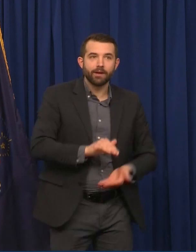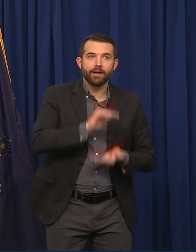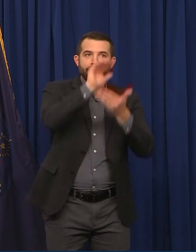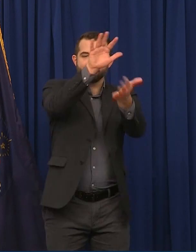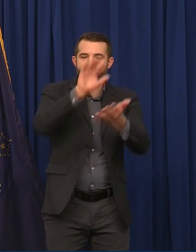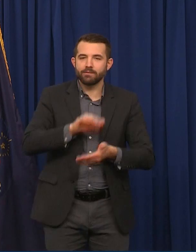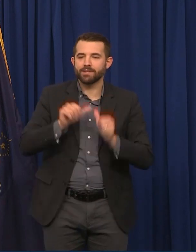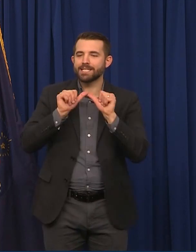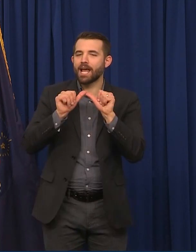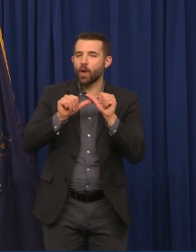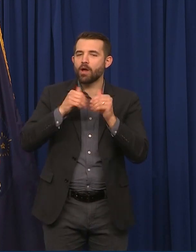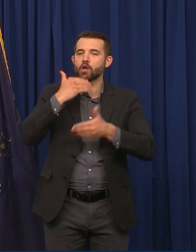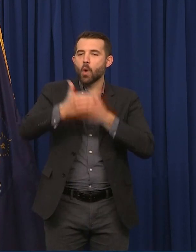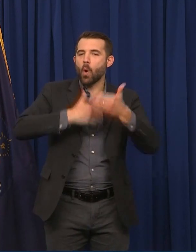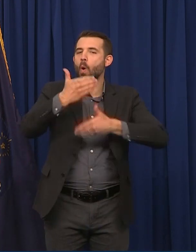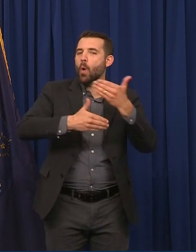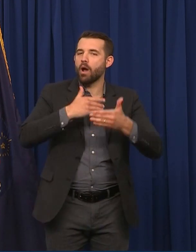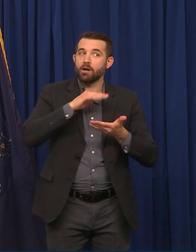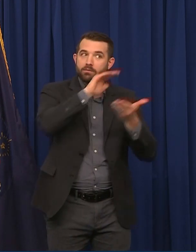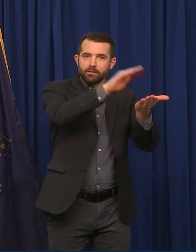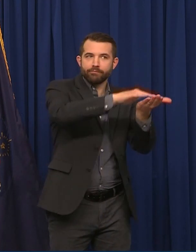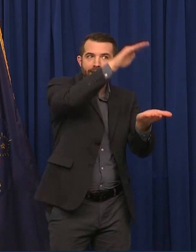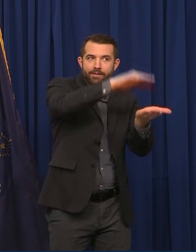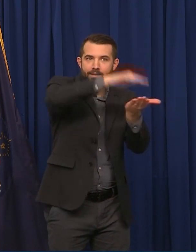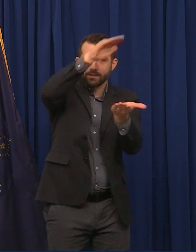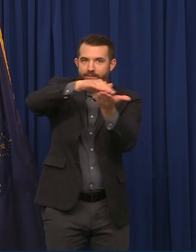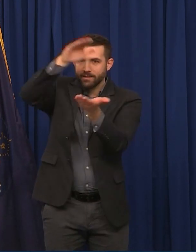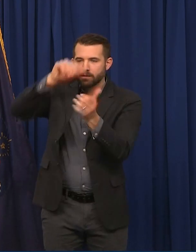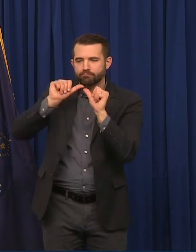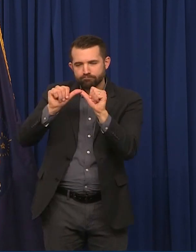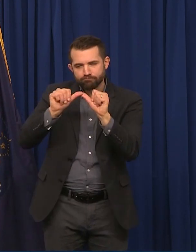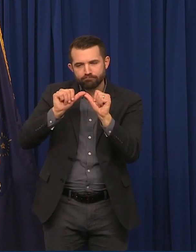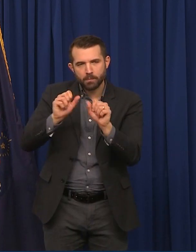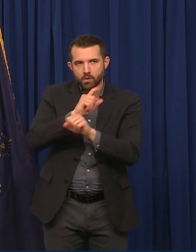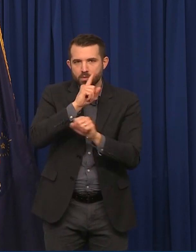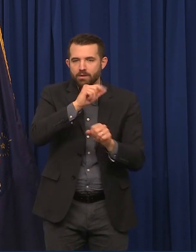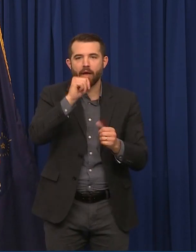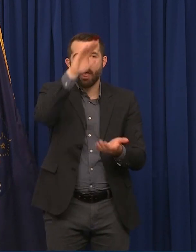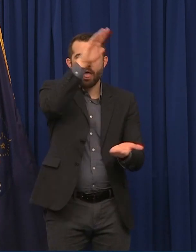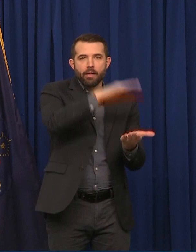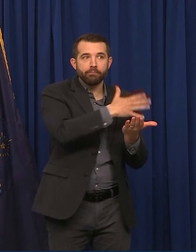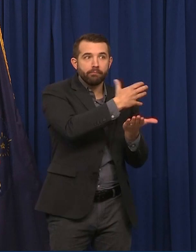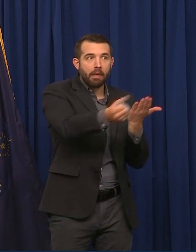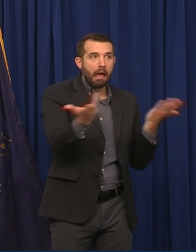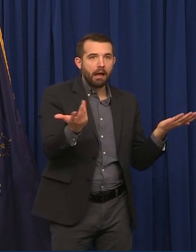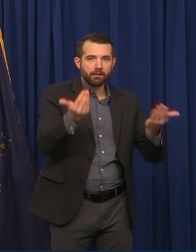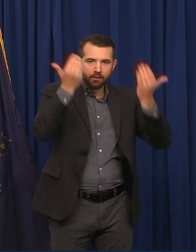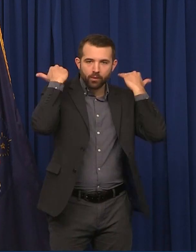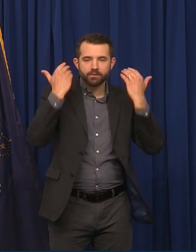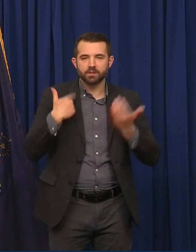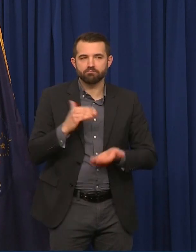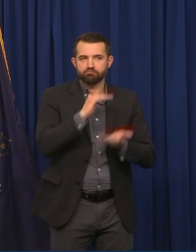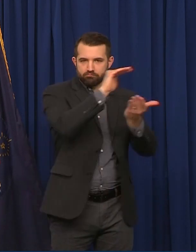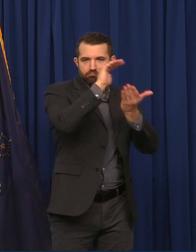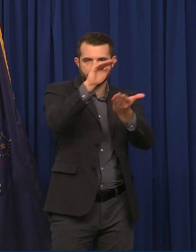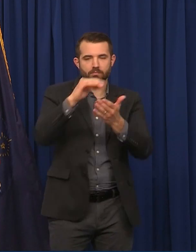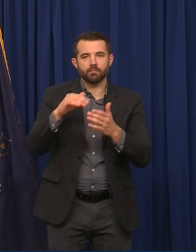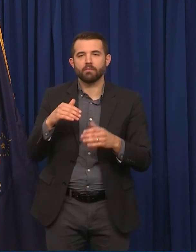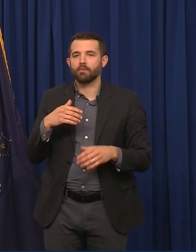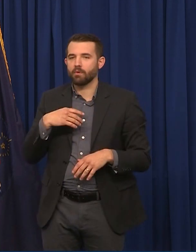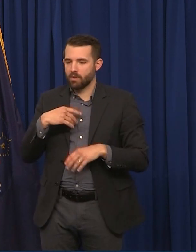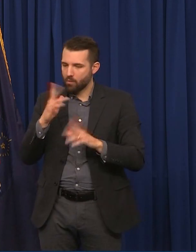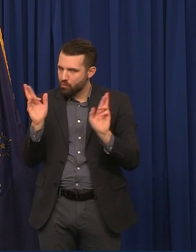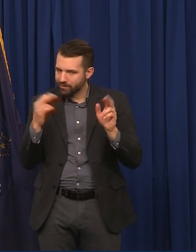be deliveries that will be made to individuals who have requested PPE. But if a facility is experiencing an